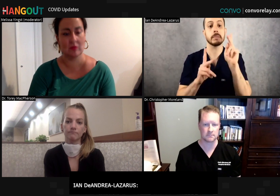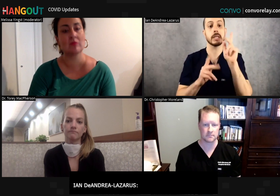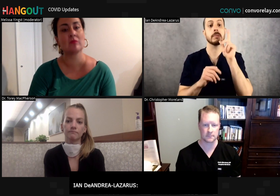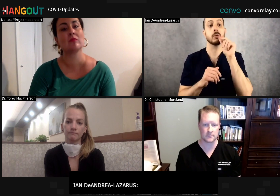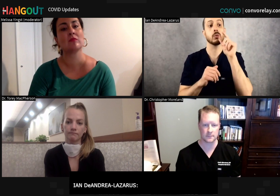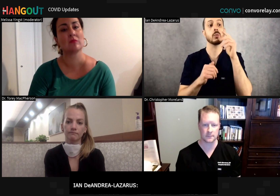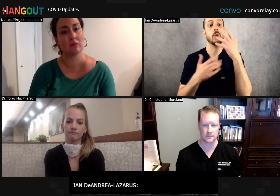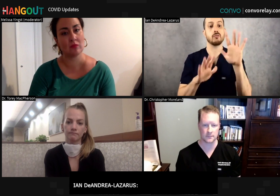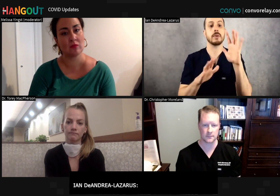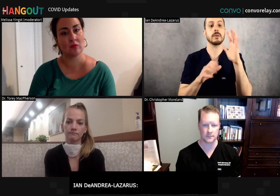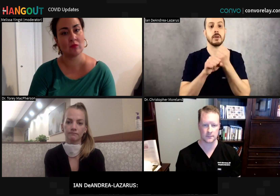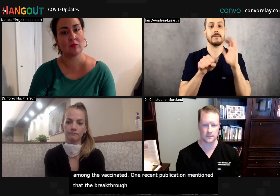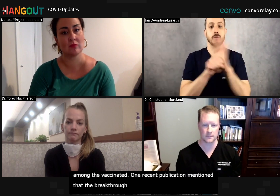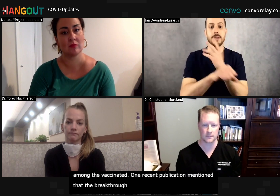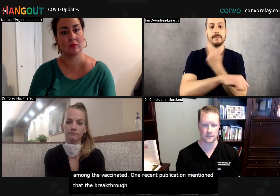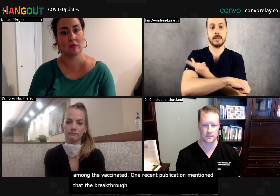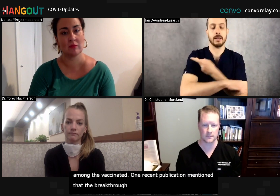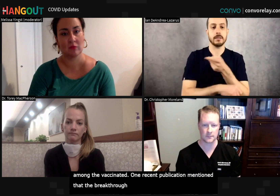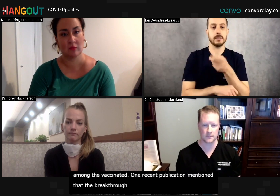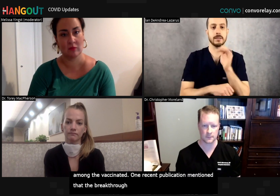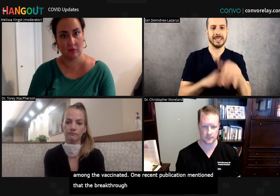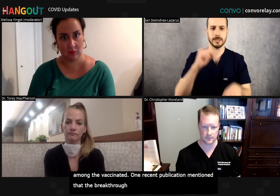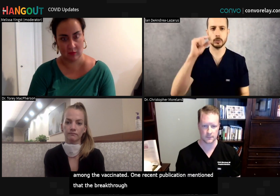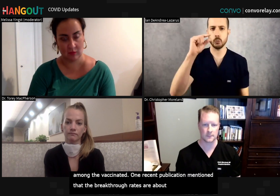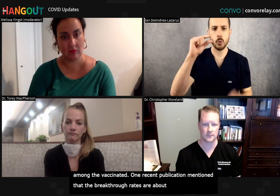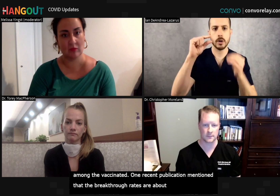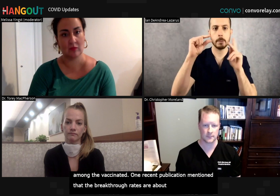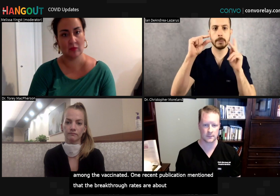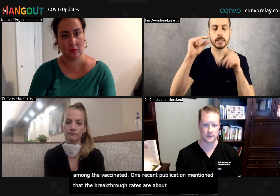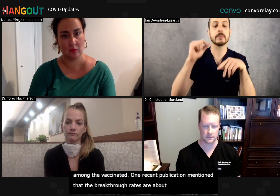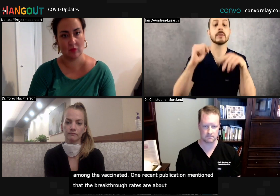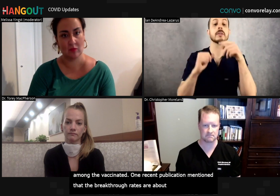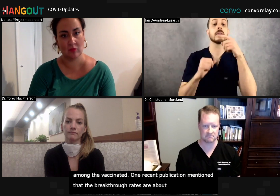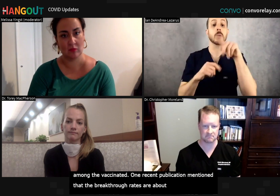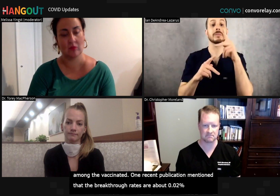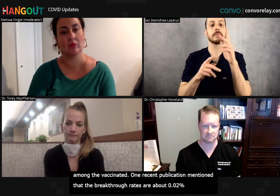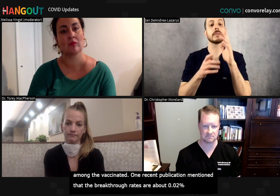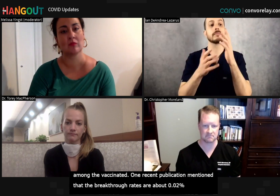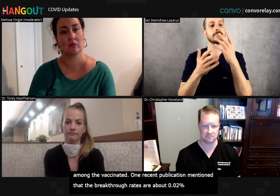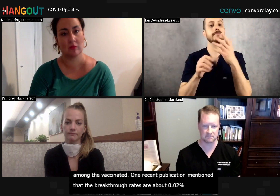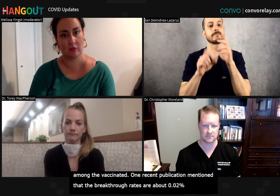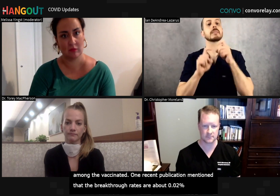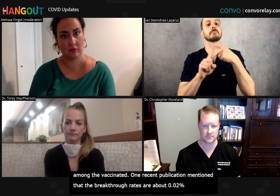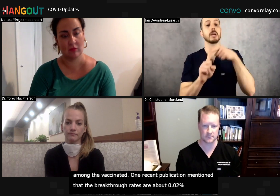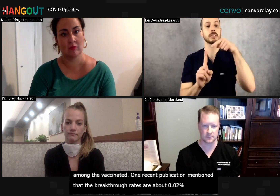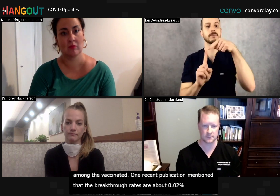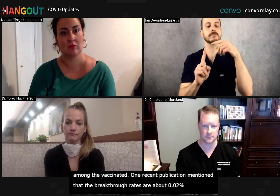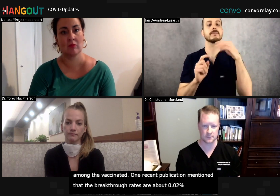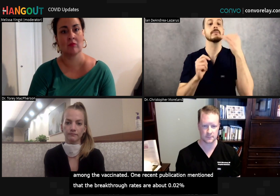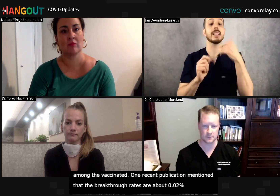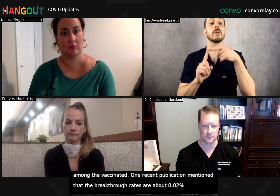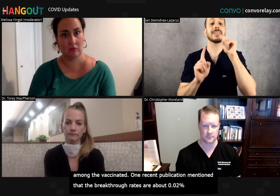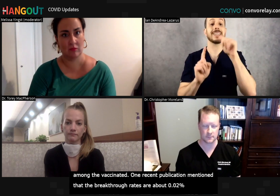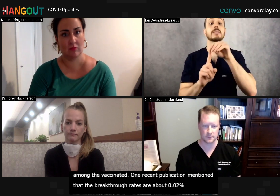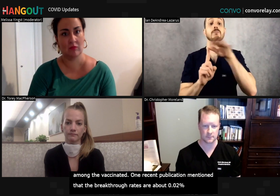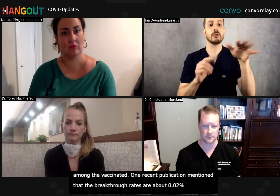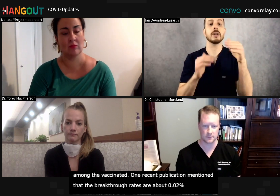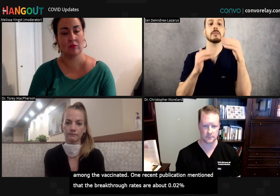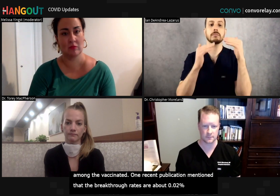about 0.02% for people who get fully vaccinated. So it's a very small percentage of people. So that's the first thing I would